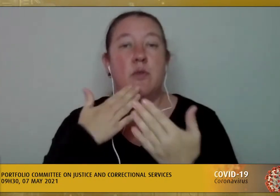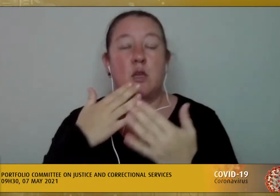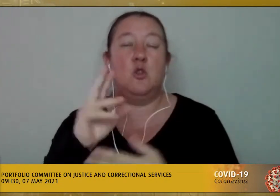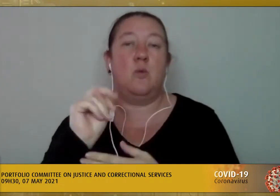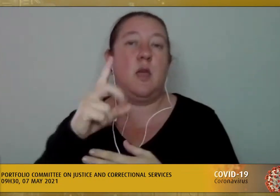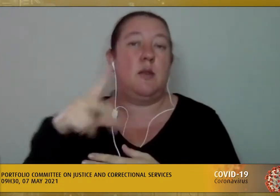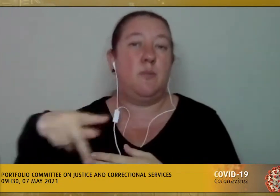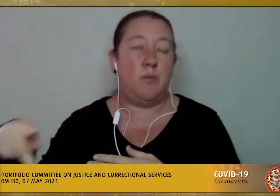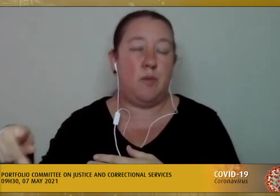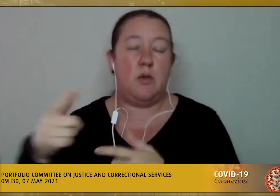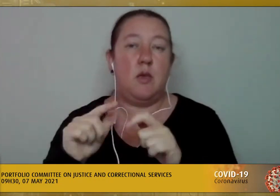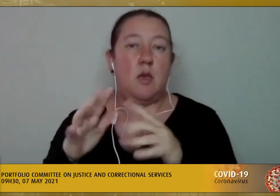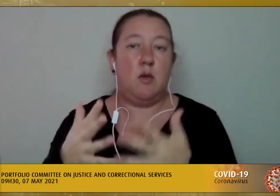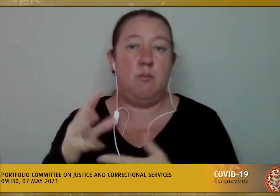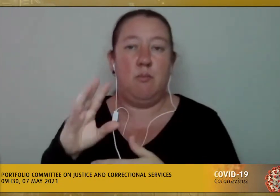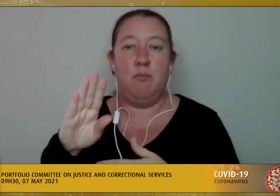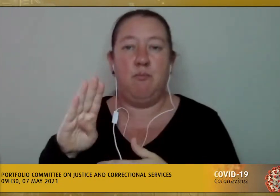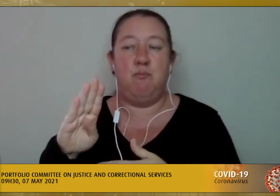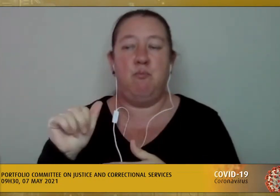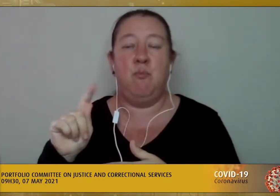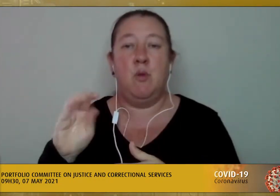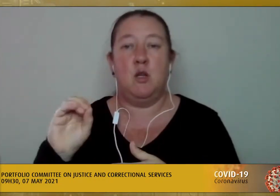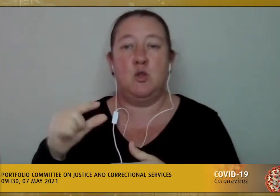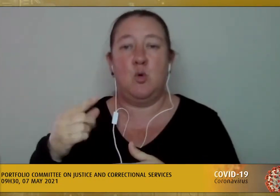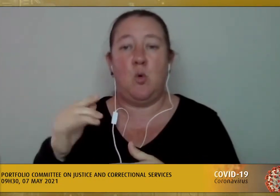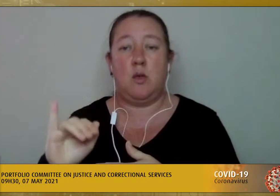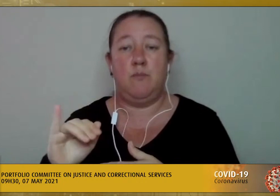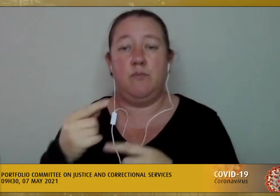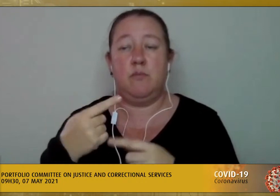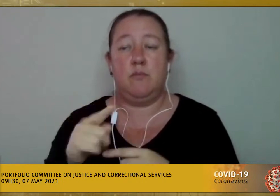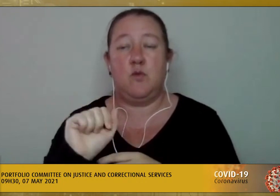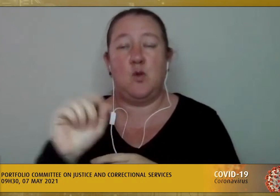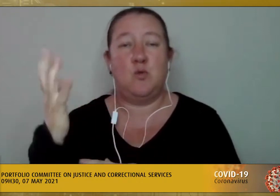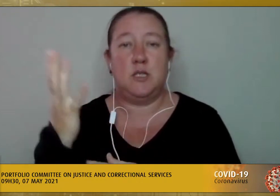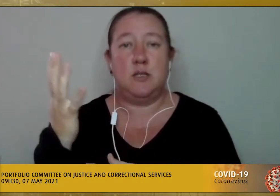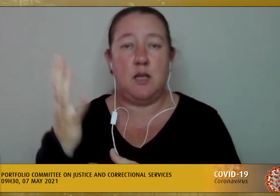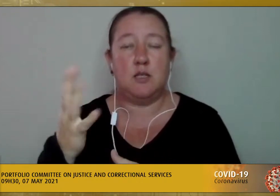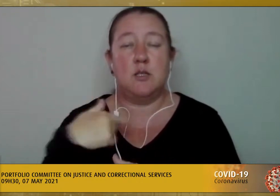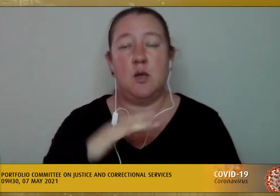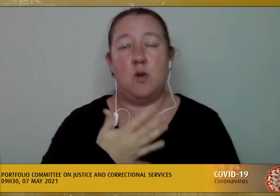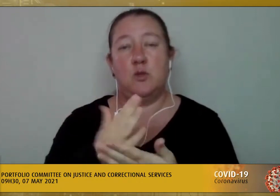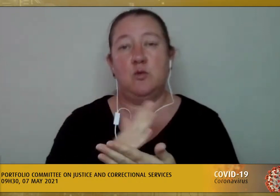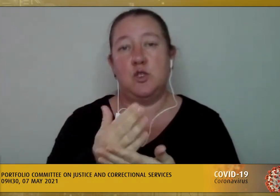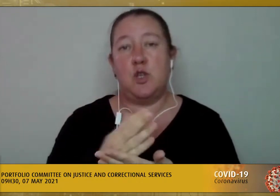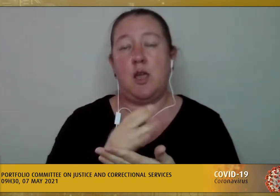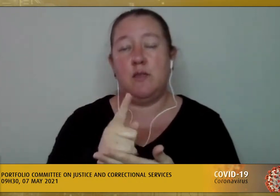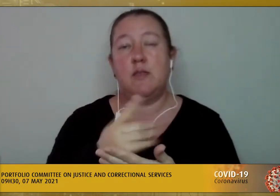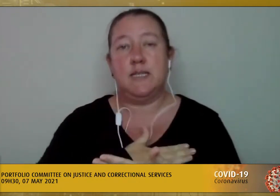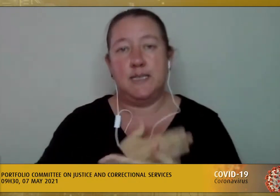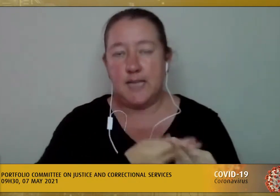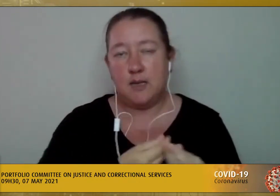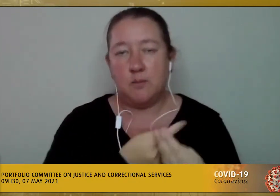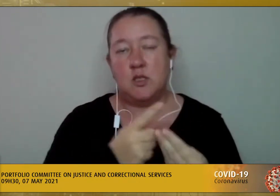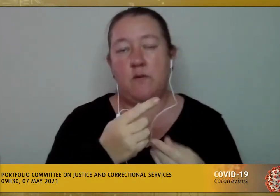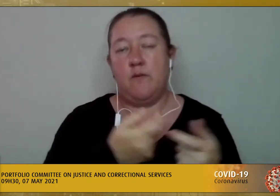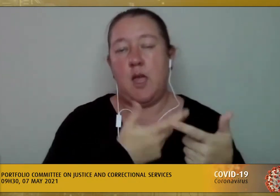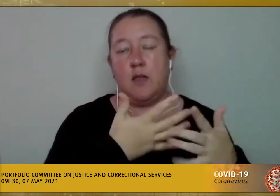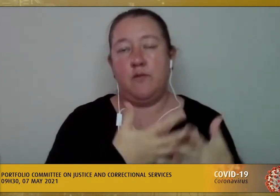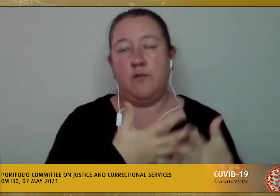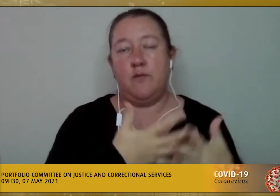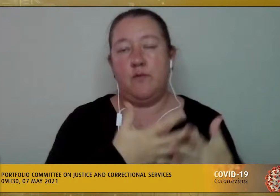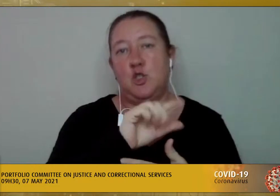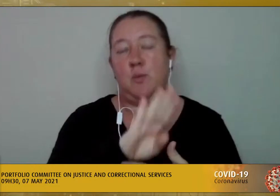ndpp and because turkey for your presentation I want to share the sentiments of advocate Brighton Bar that things